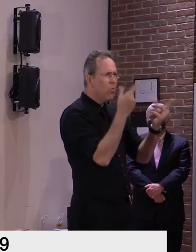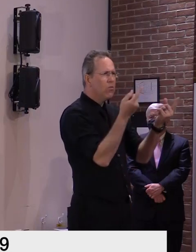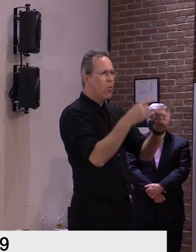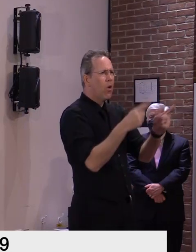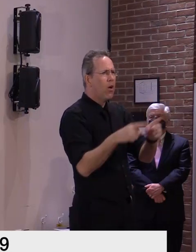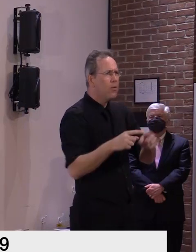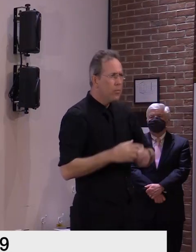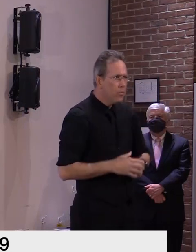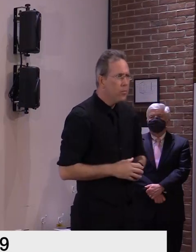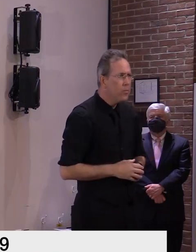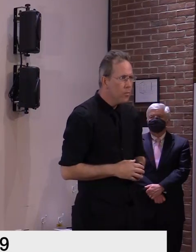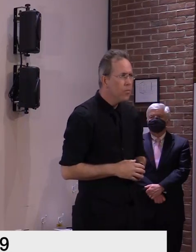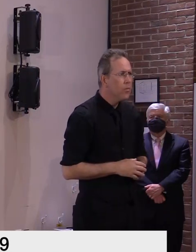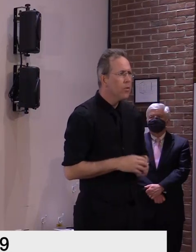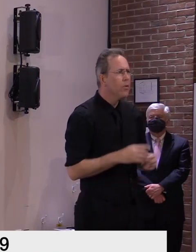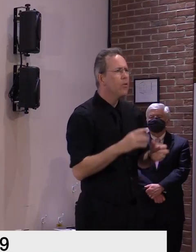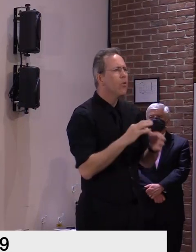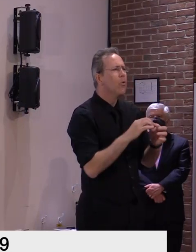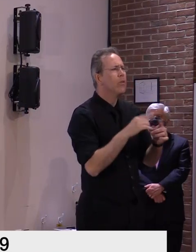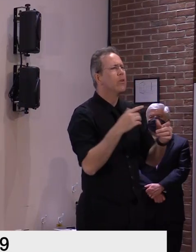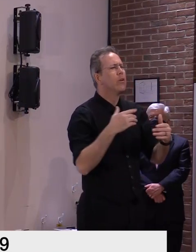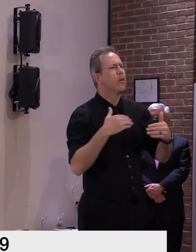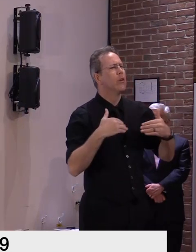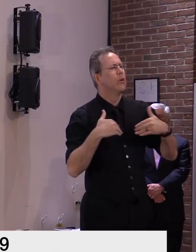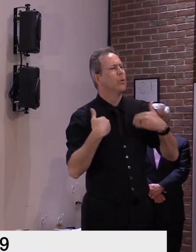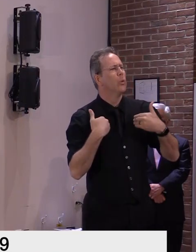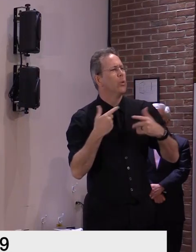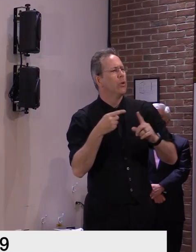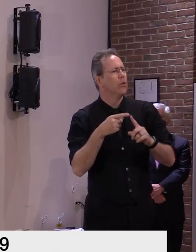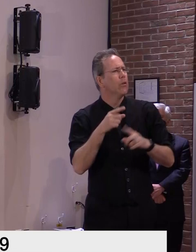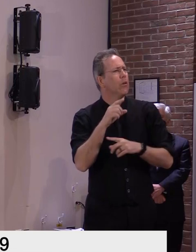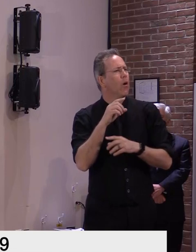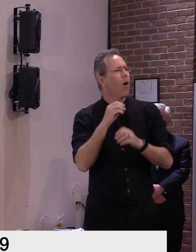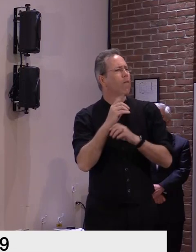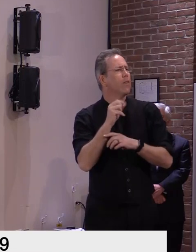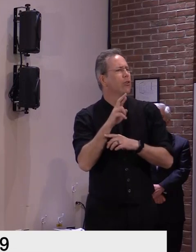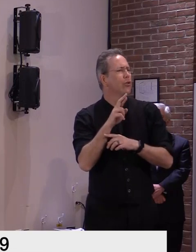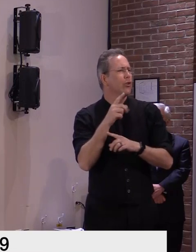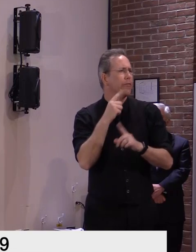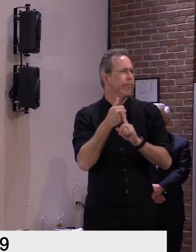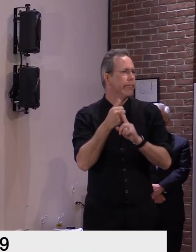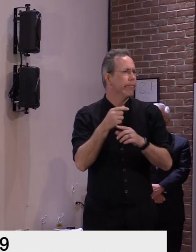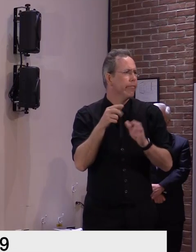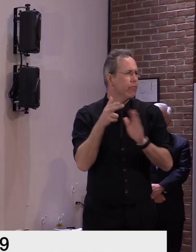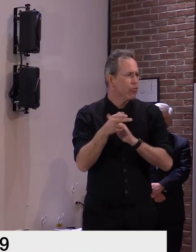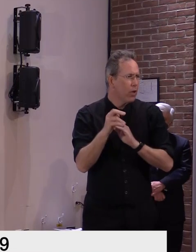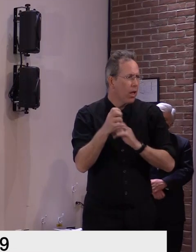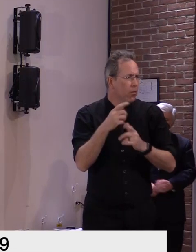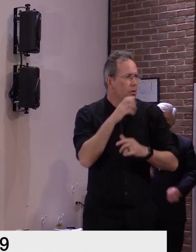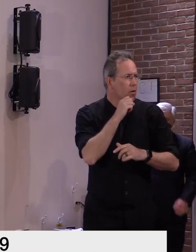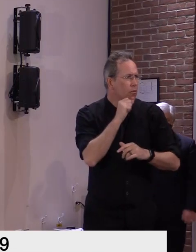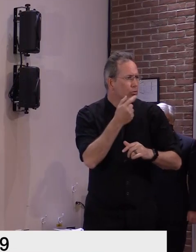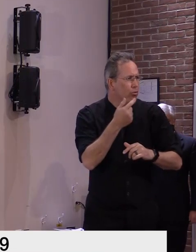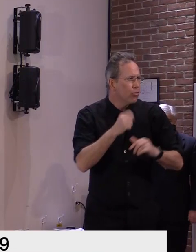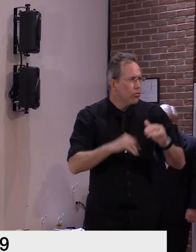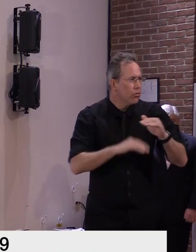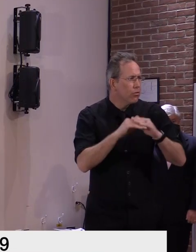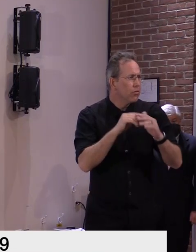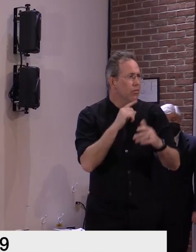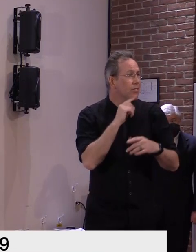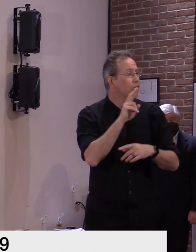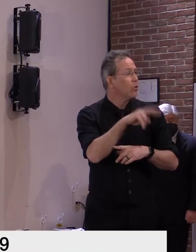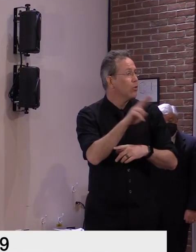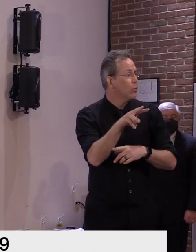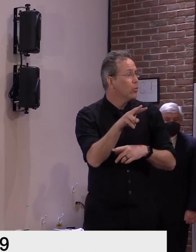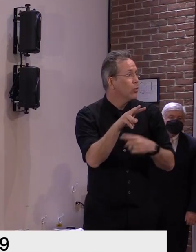offenders treated as such and up to a certain age, I think it was 22, actually, or somewhere in